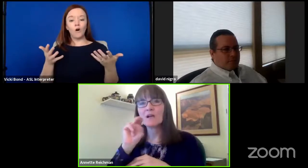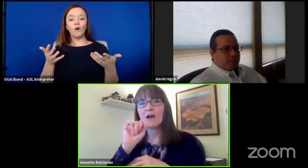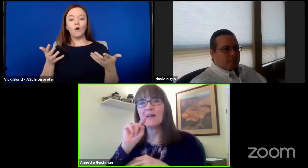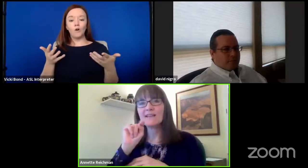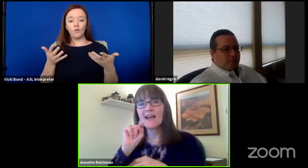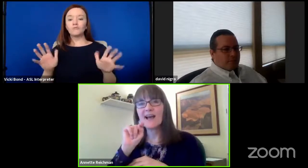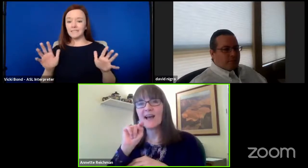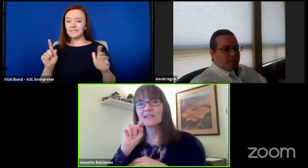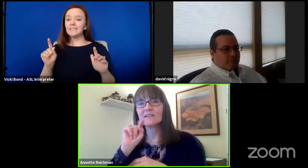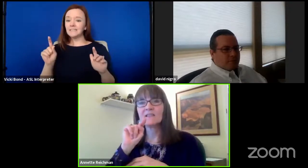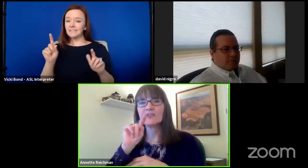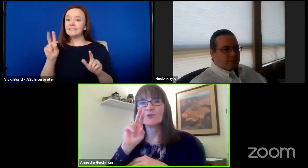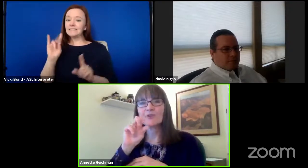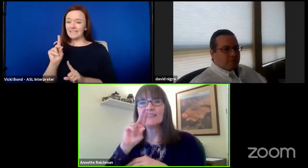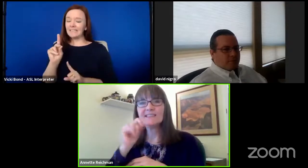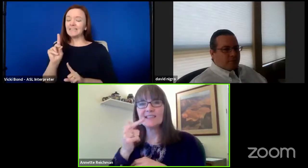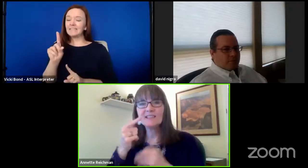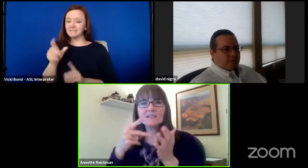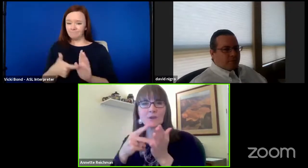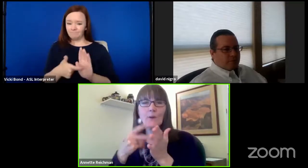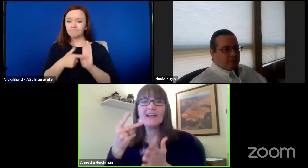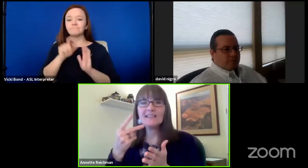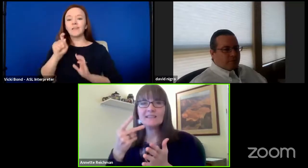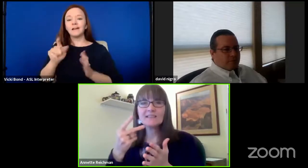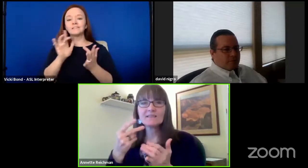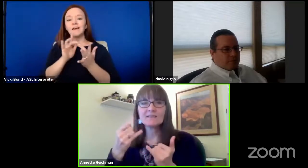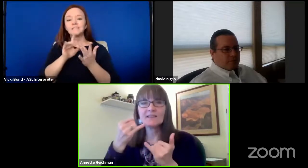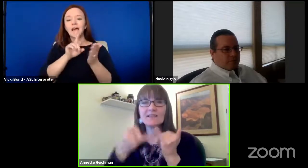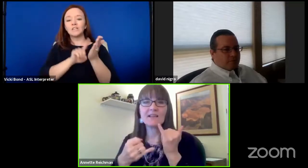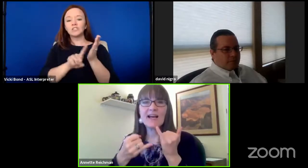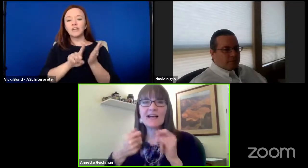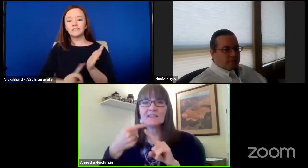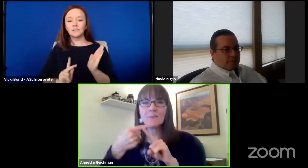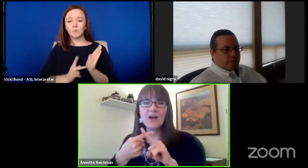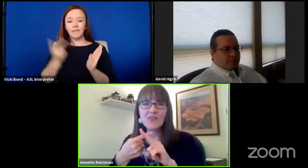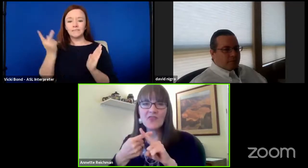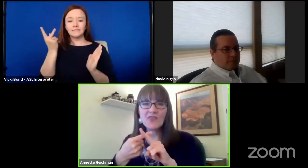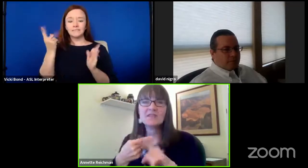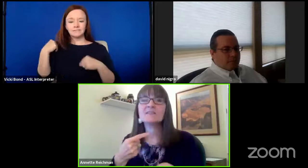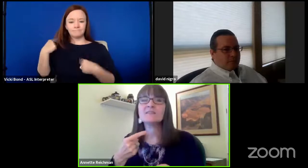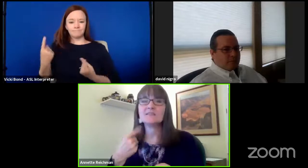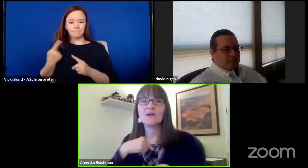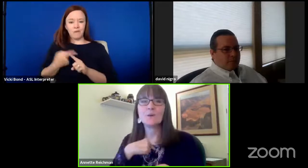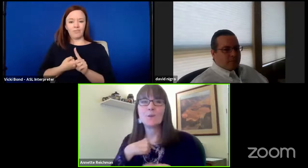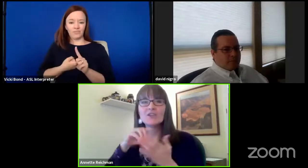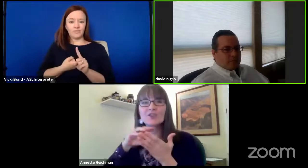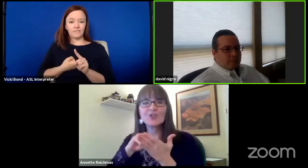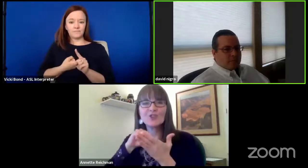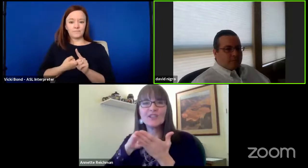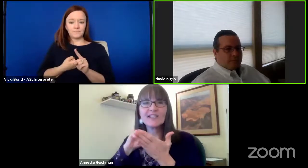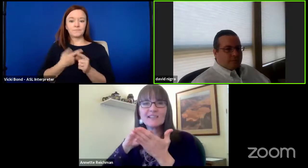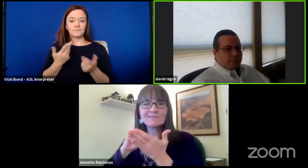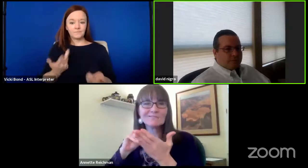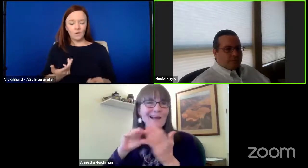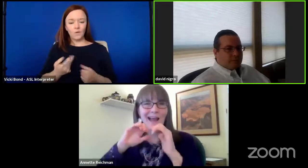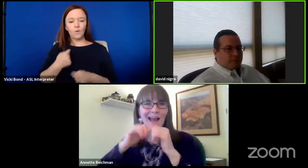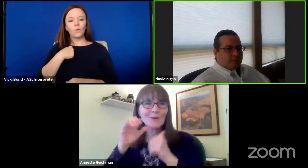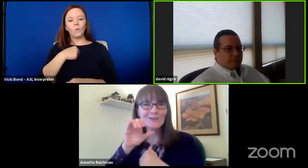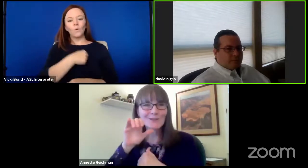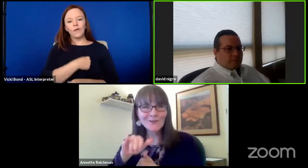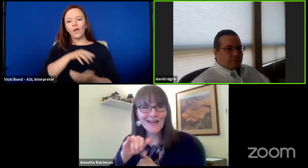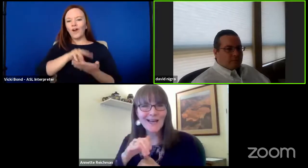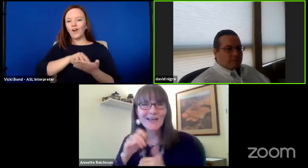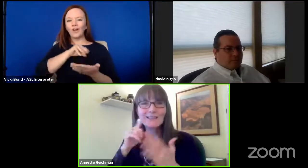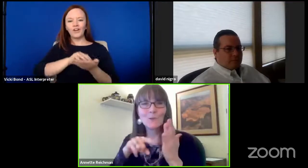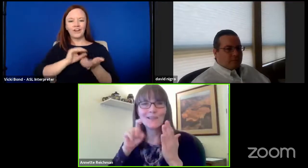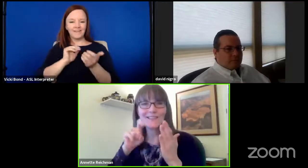do contact tracing twice in the last month. So we are learning